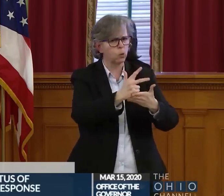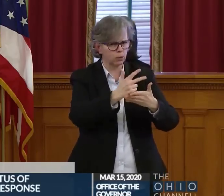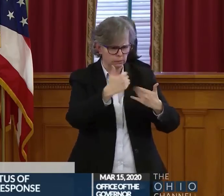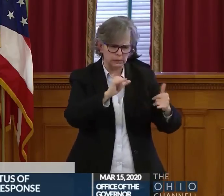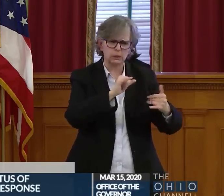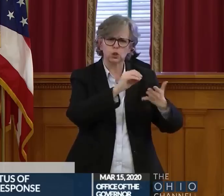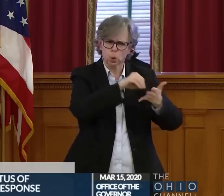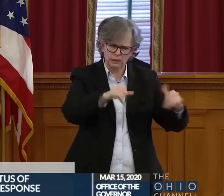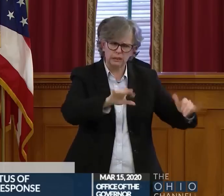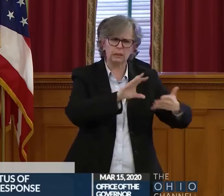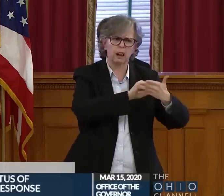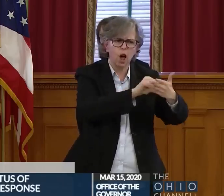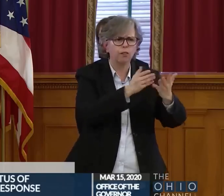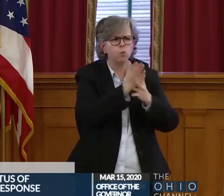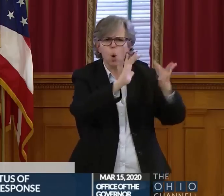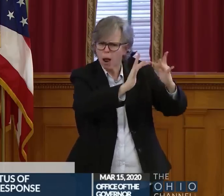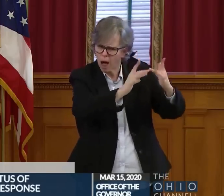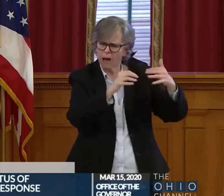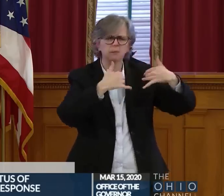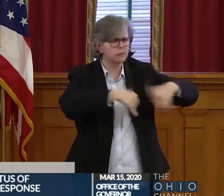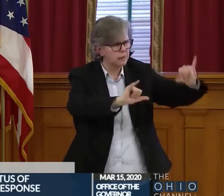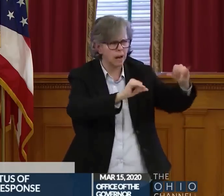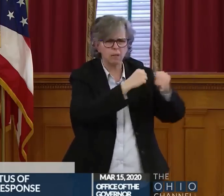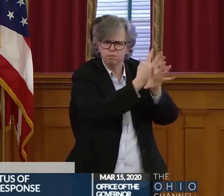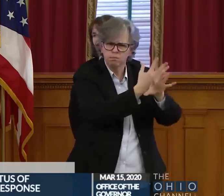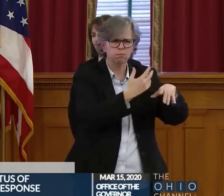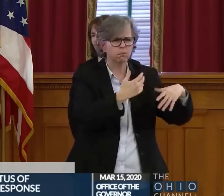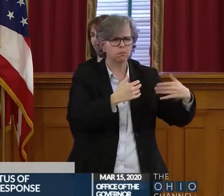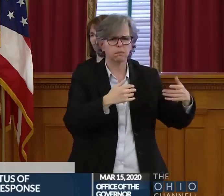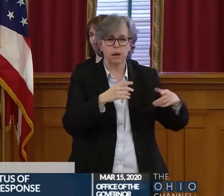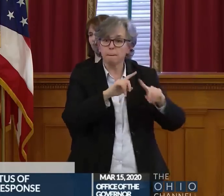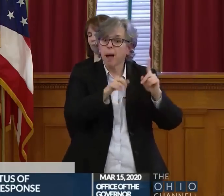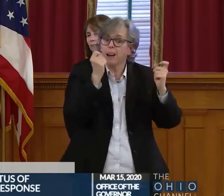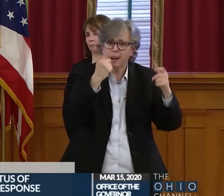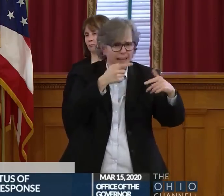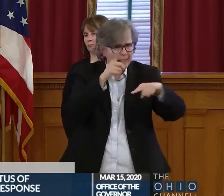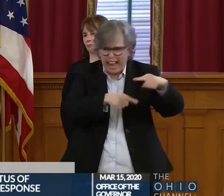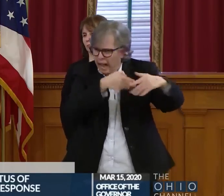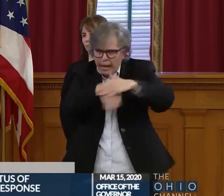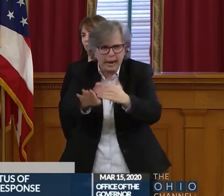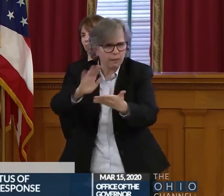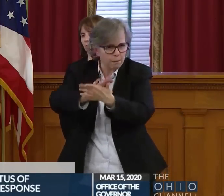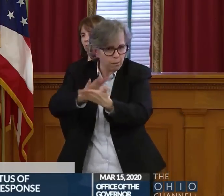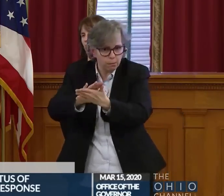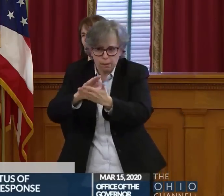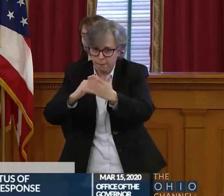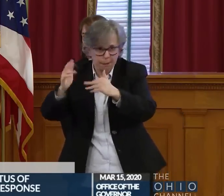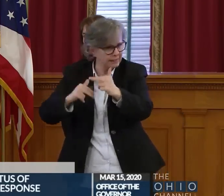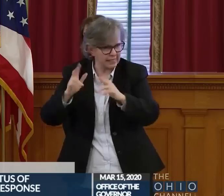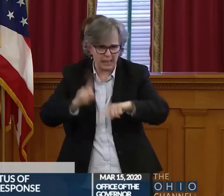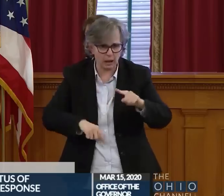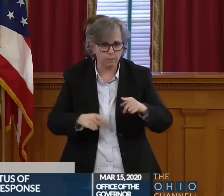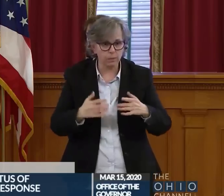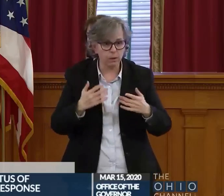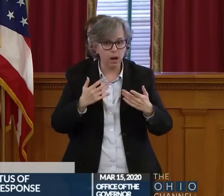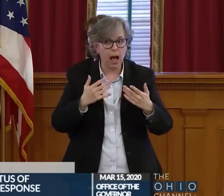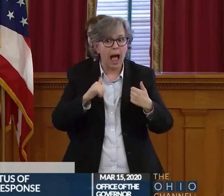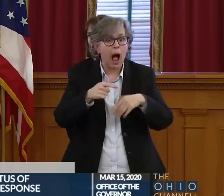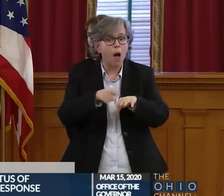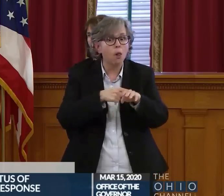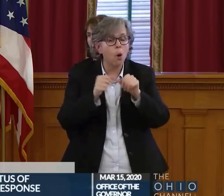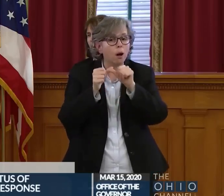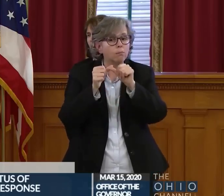will not be there. How long that will continue on, we don't know. There is no one that